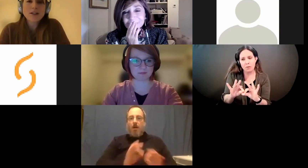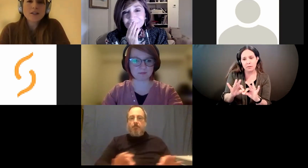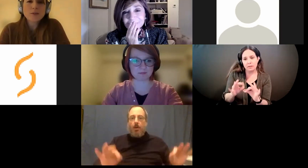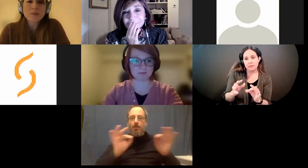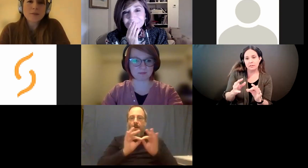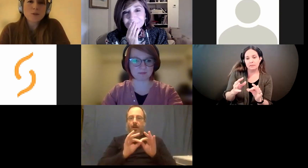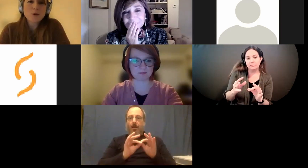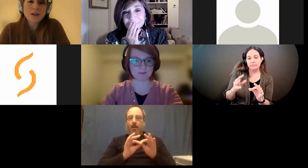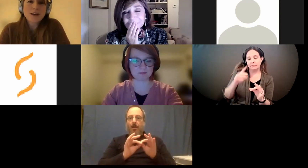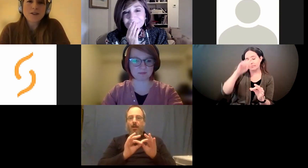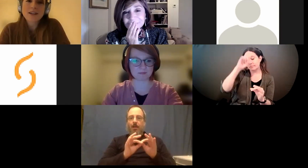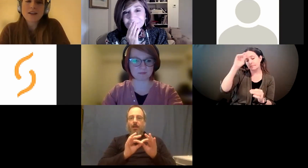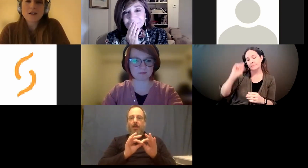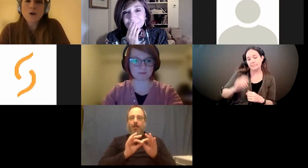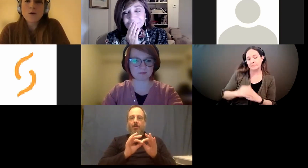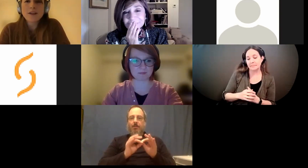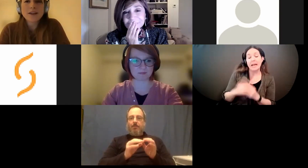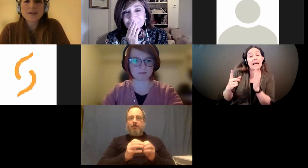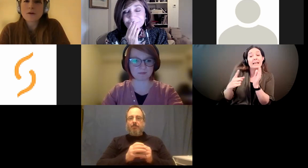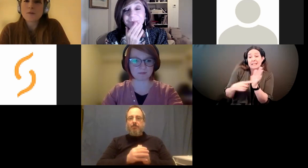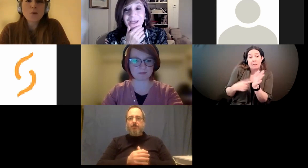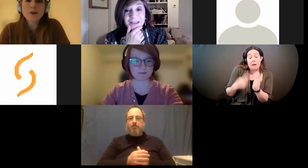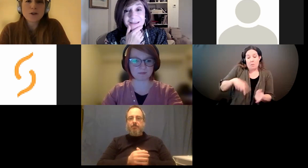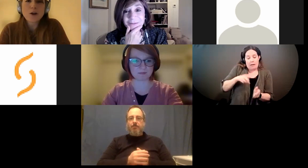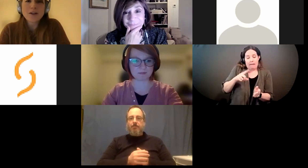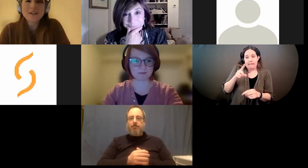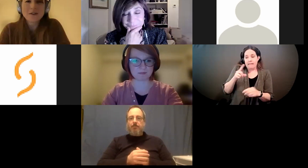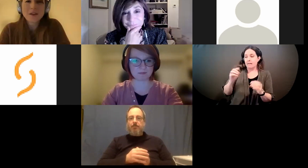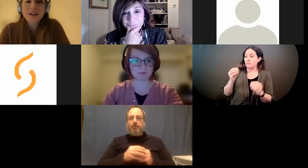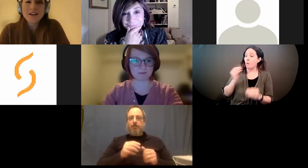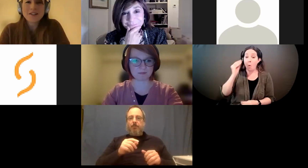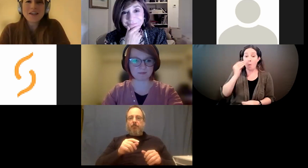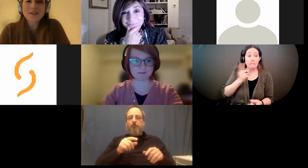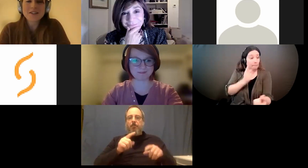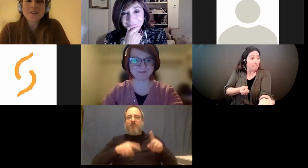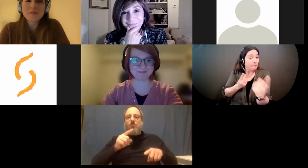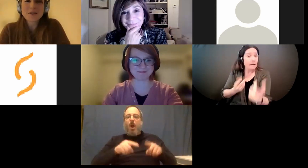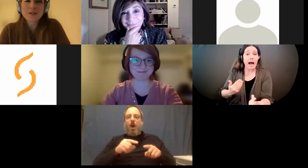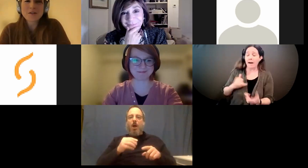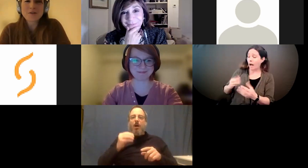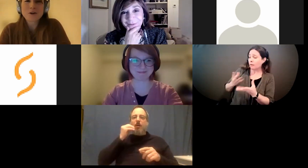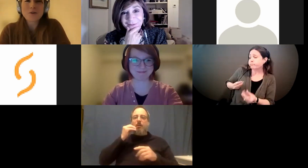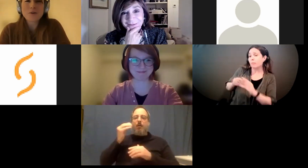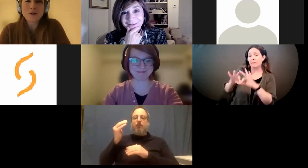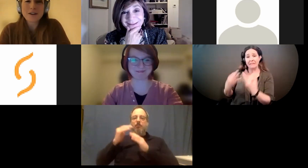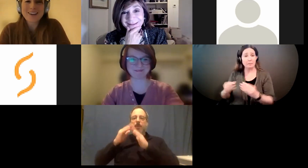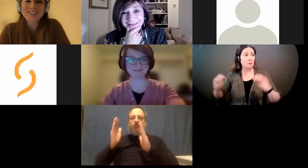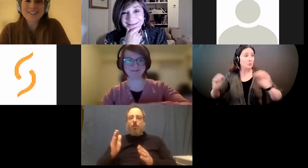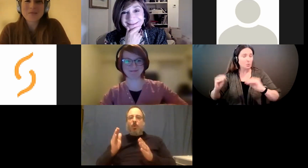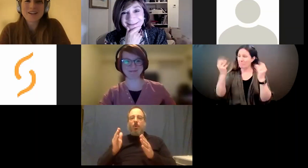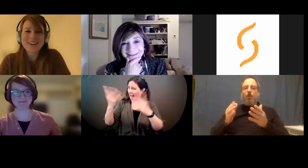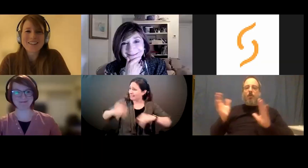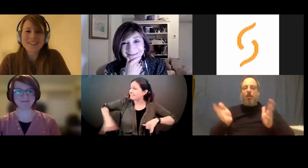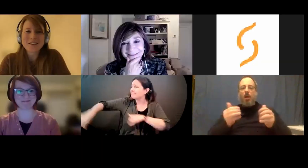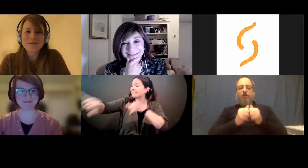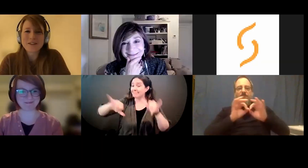somewhere else, and sometimes when we cannot get it at home. And I guess we are not alone here saying this. It's a lot of scholarly work. I guess it's